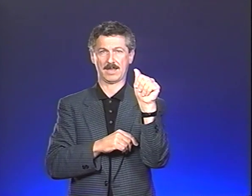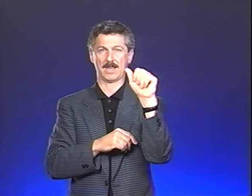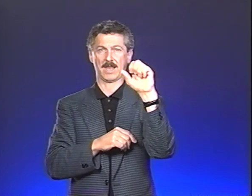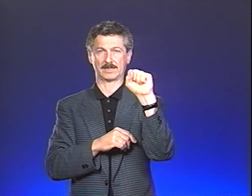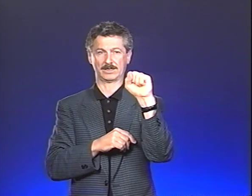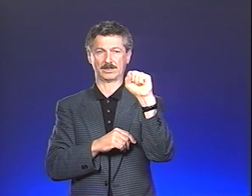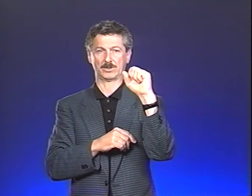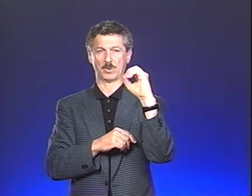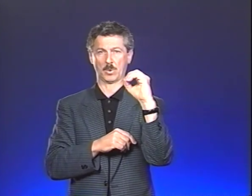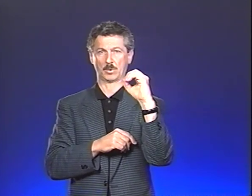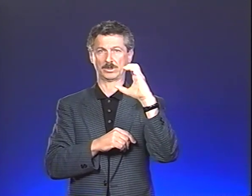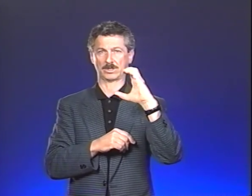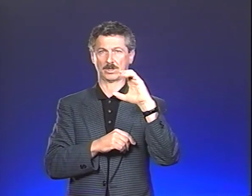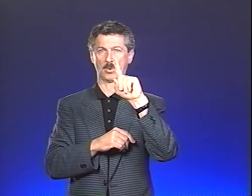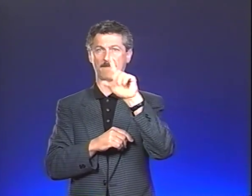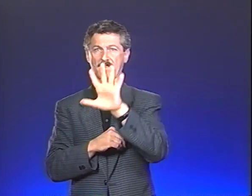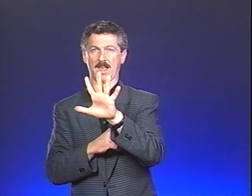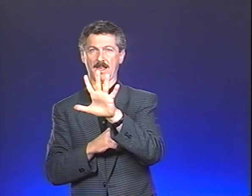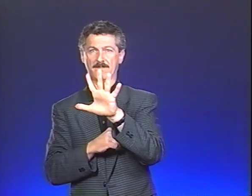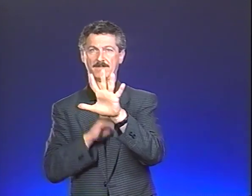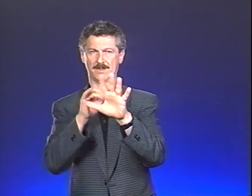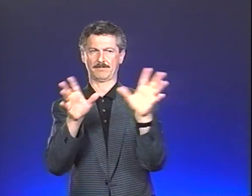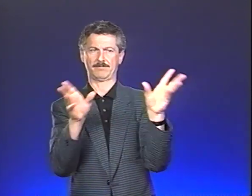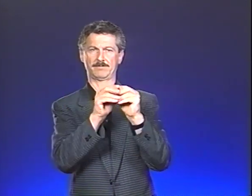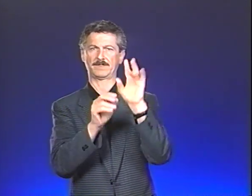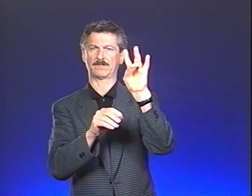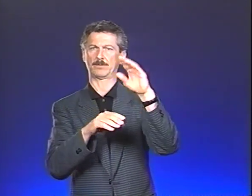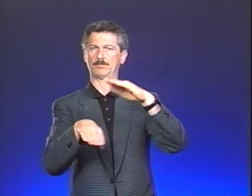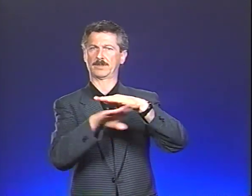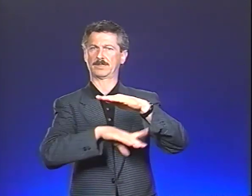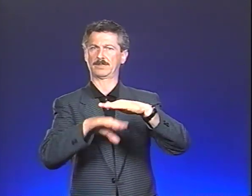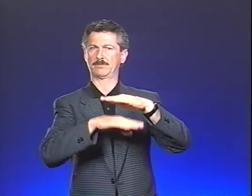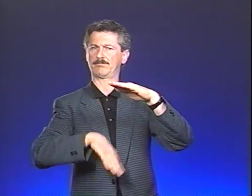B, A, S, O, C, 1, and 5.